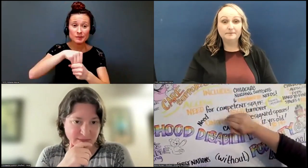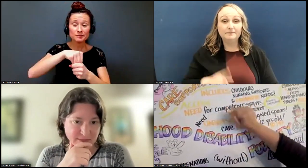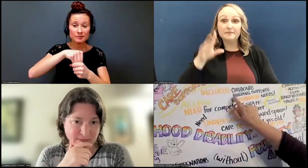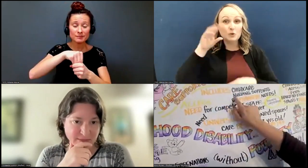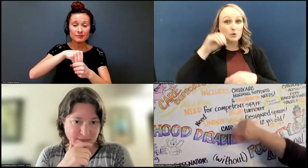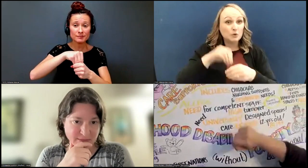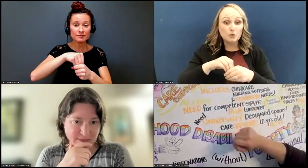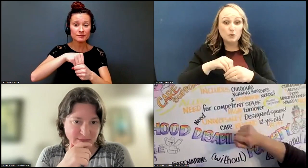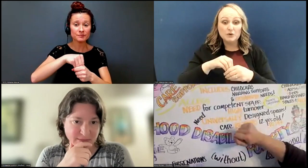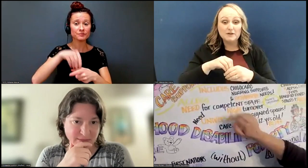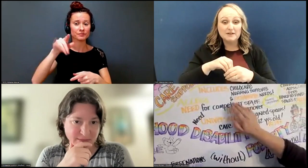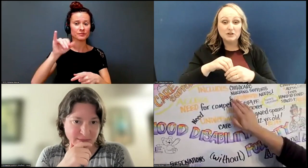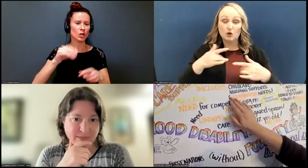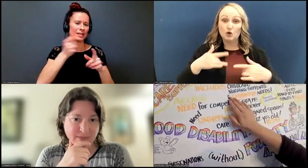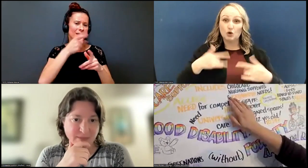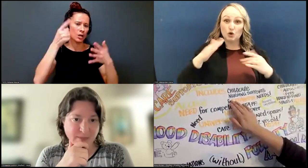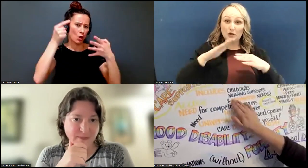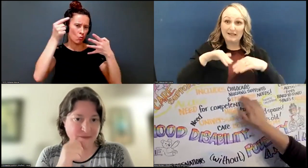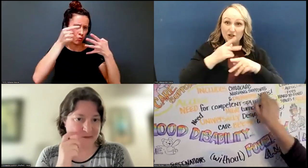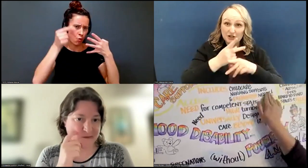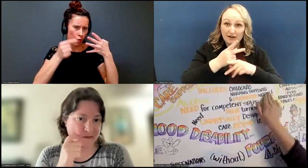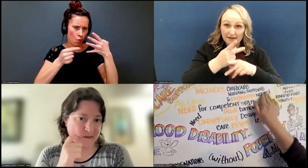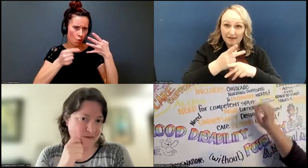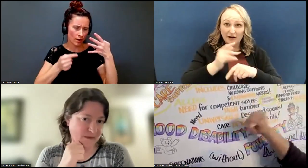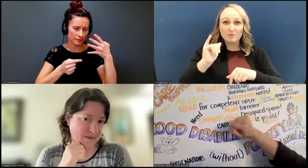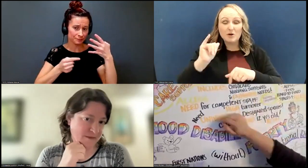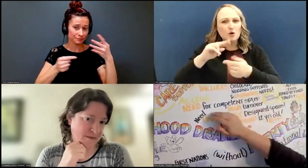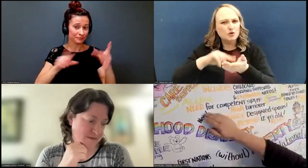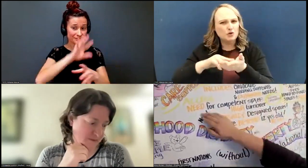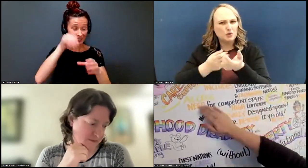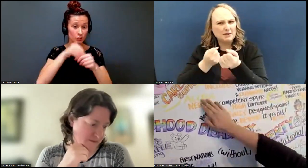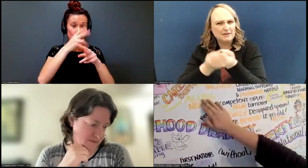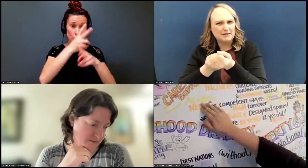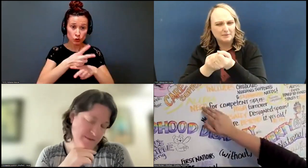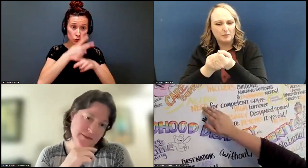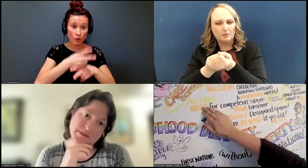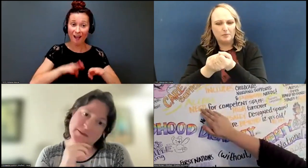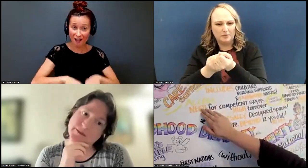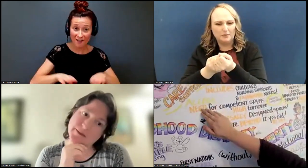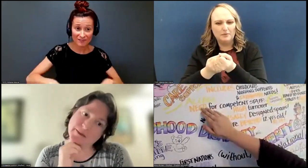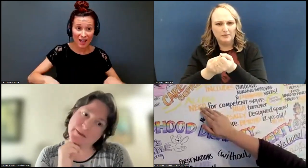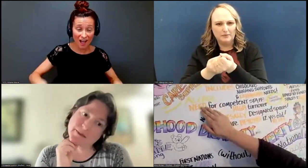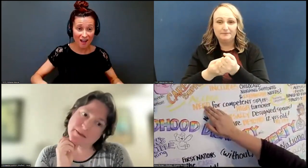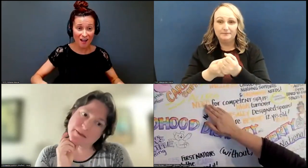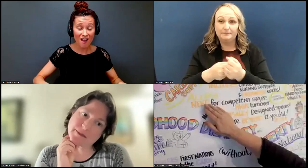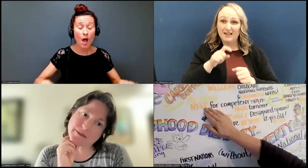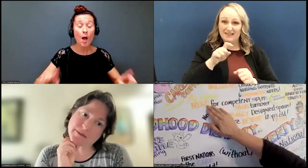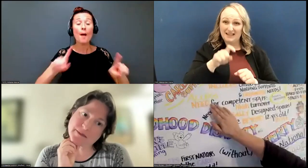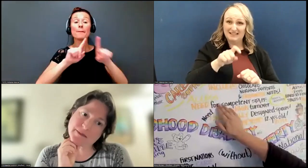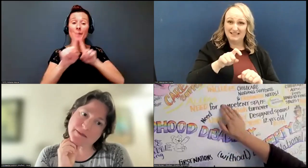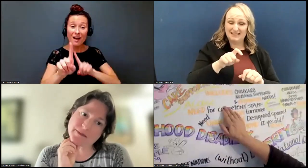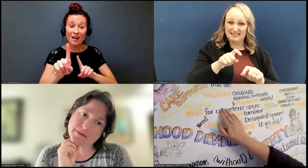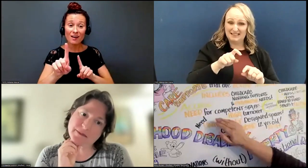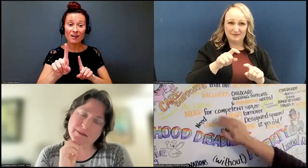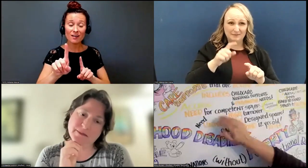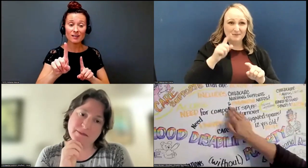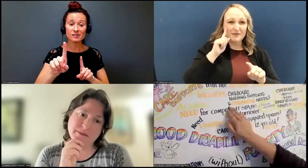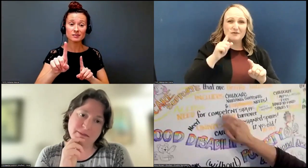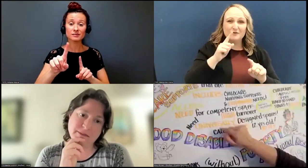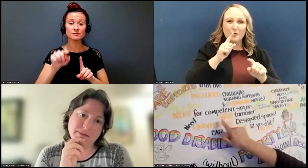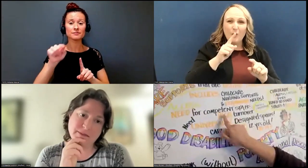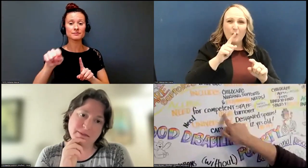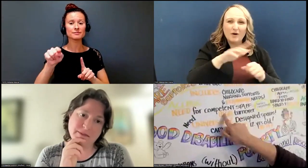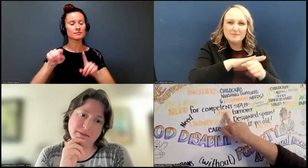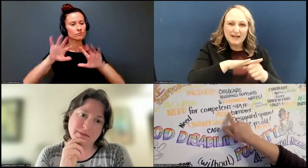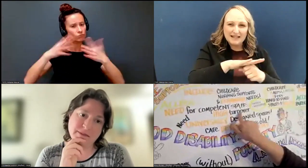only early childcare, but nursing supports and just expansive needs. That access is around the need not only for spaces, but competent